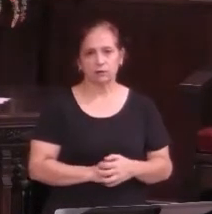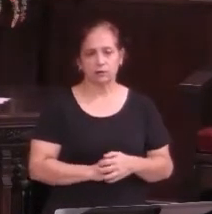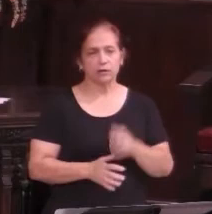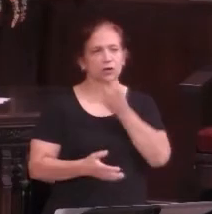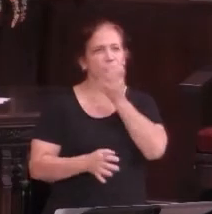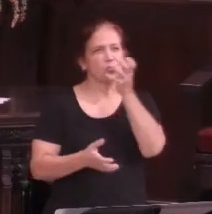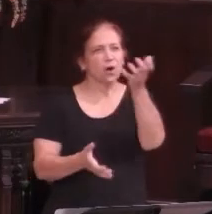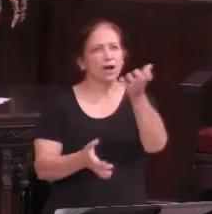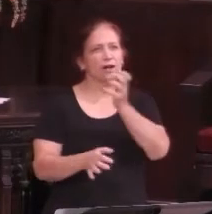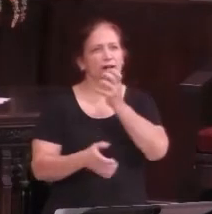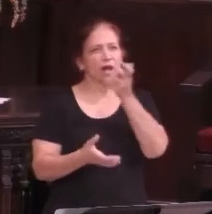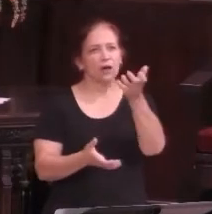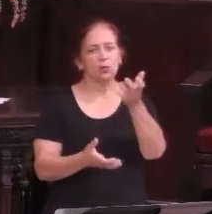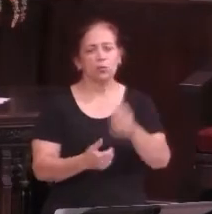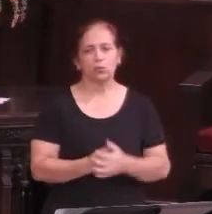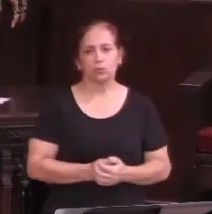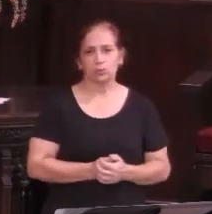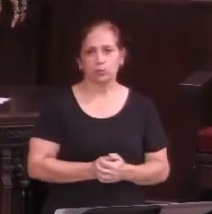crying out,